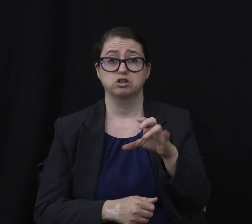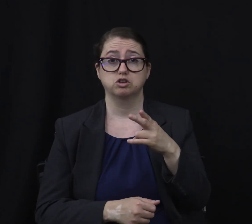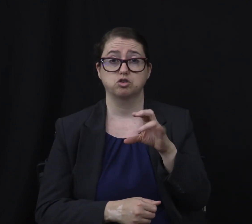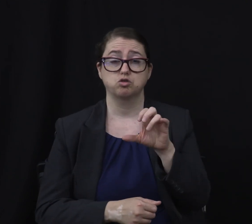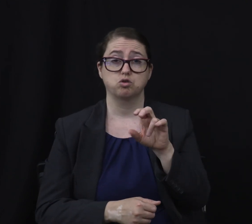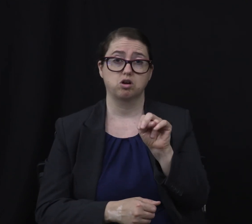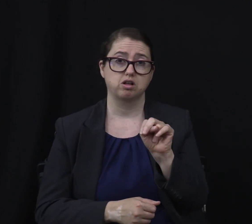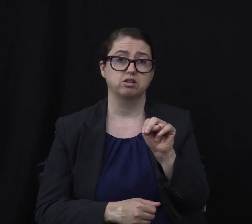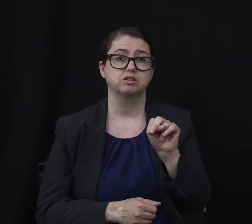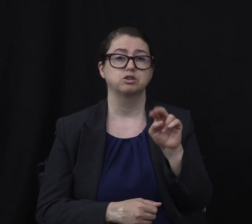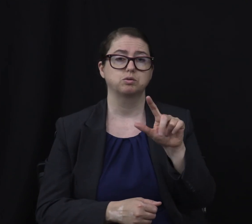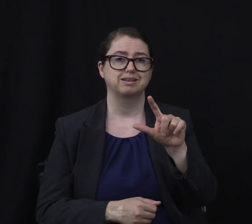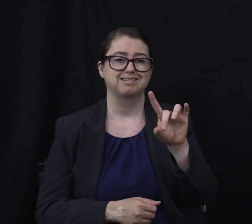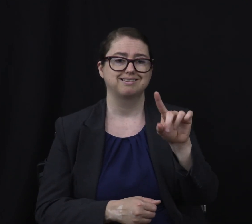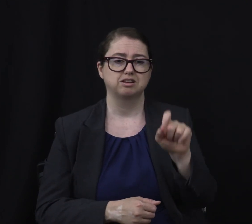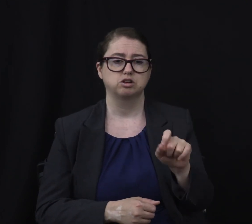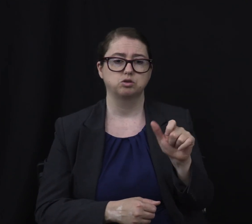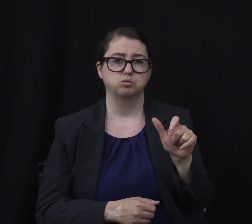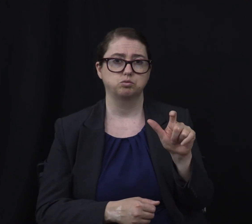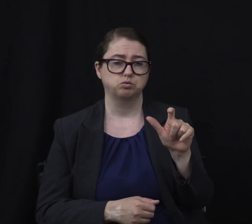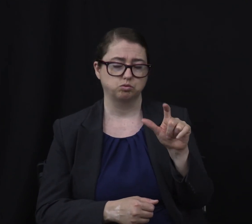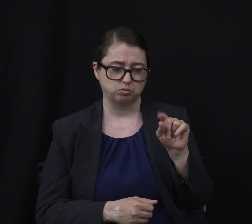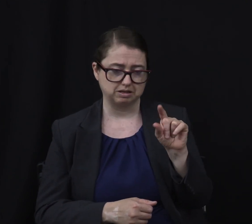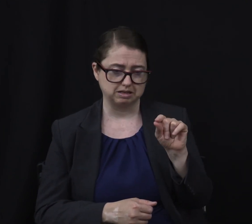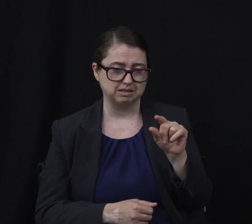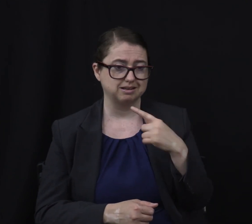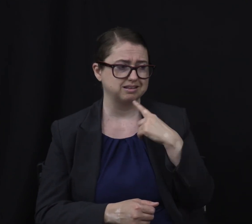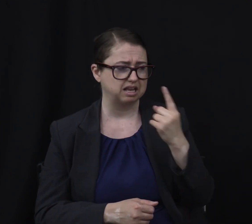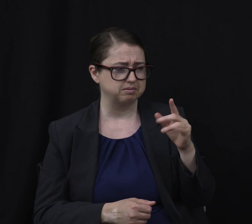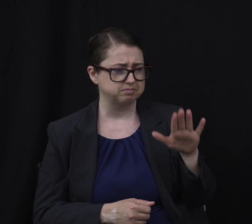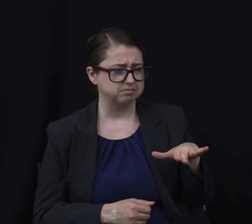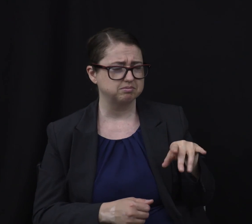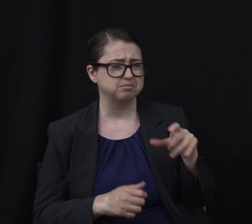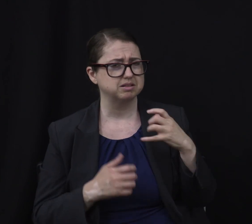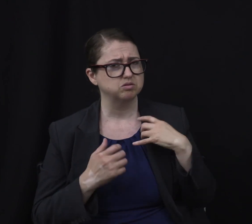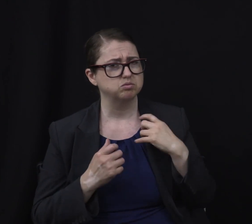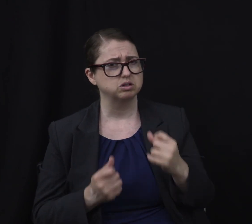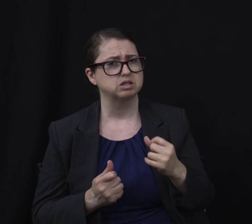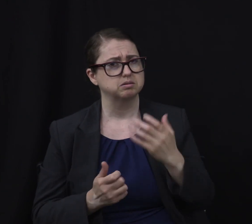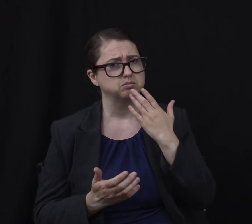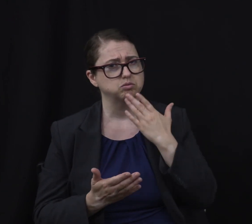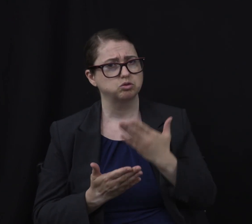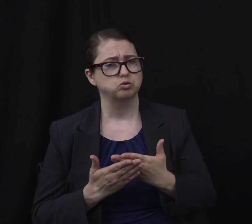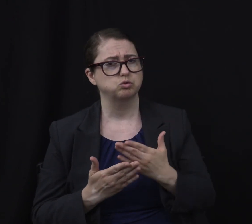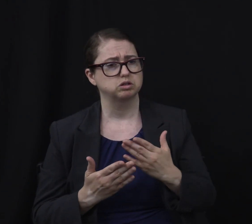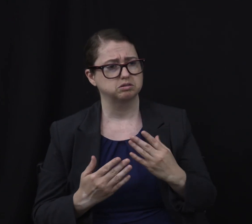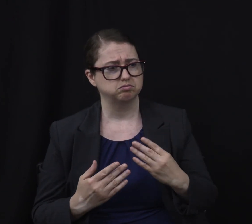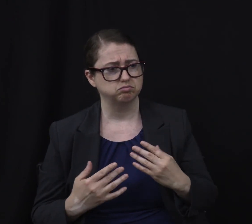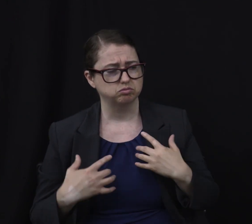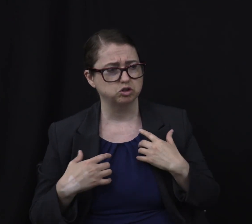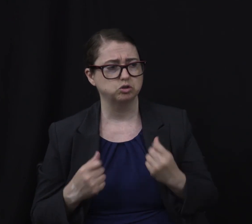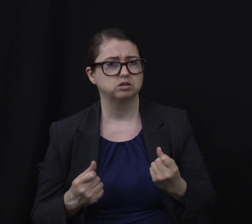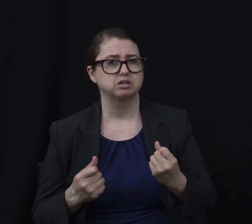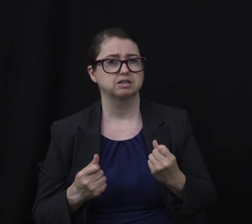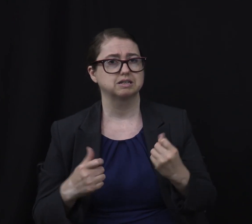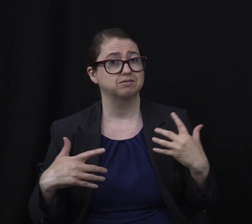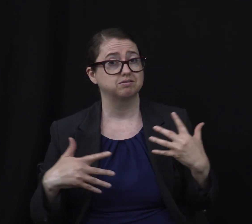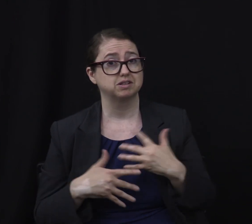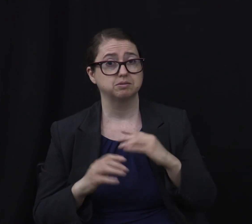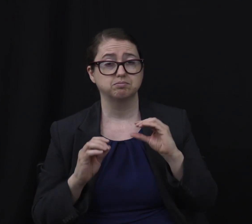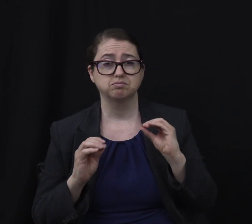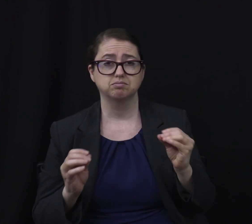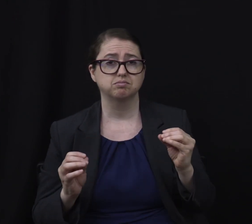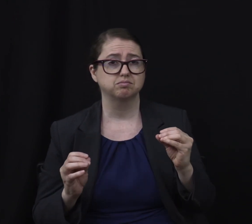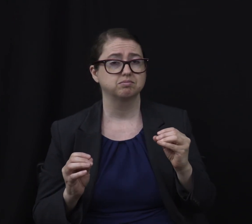says, and David said to Solomon, his son, be strong and be of good courage. Fear not, nor be